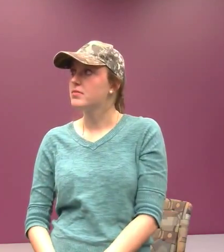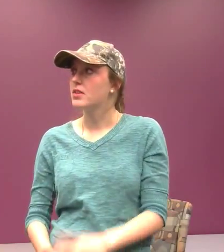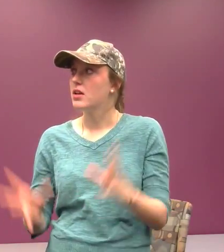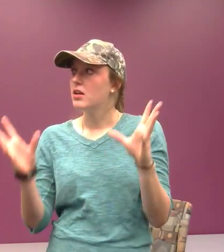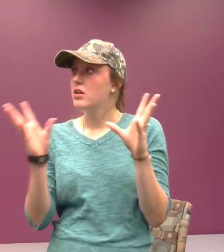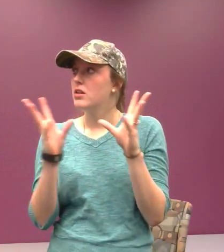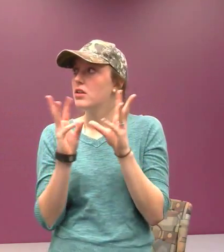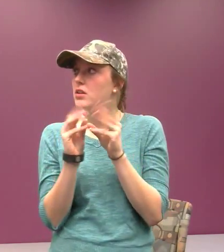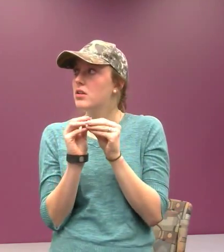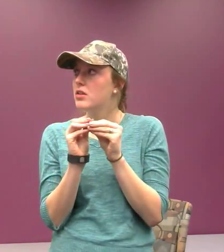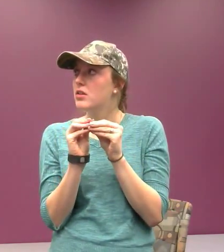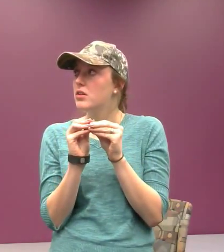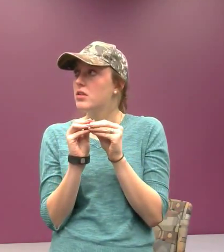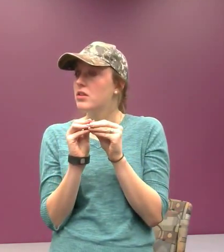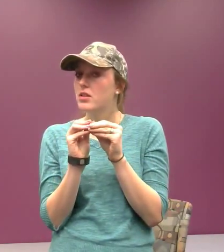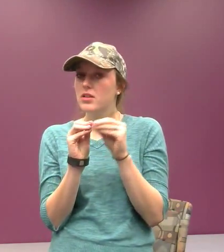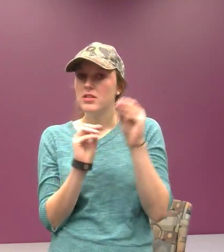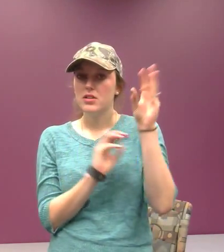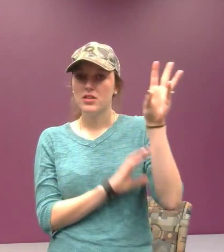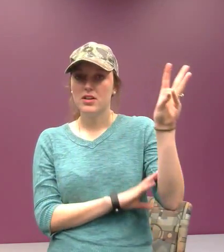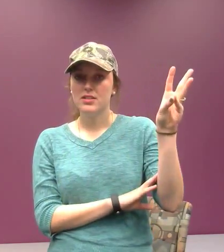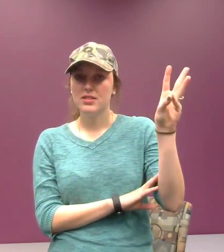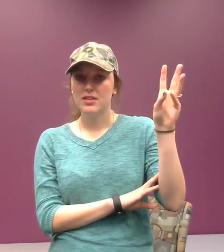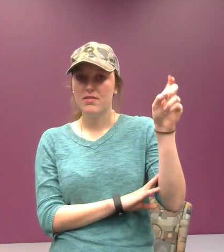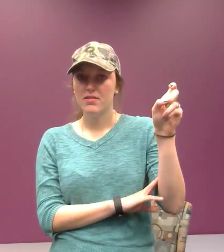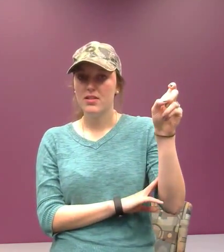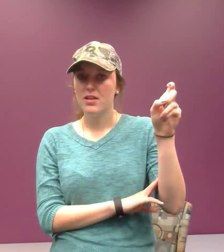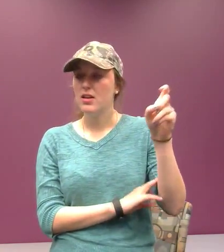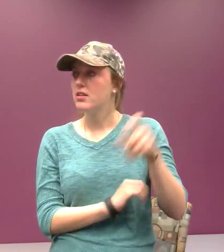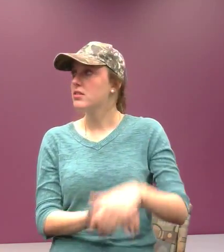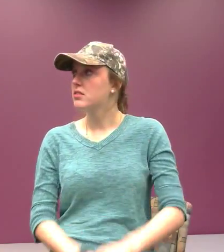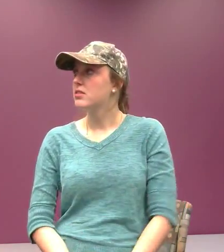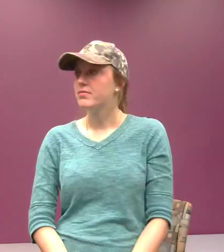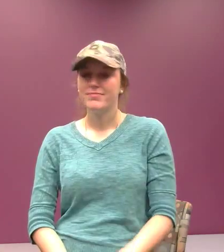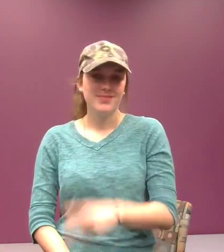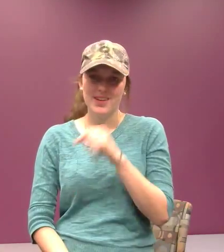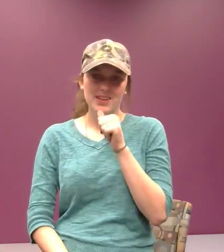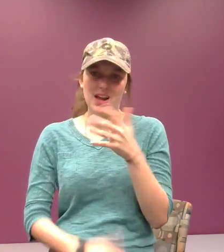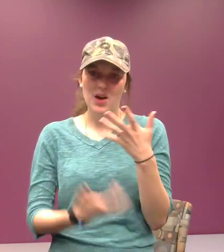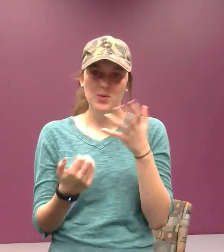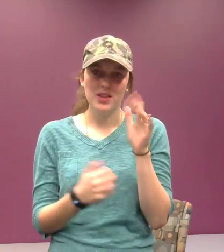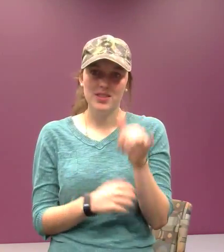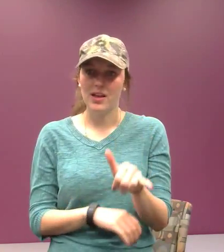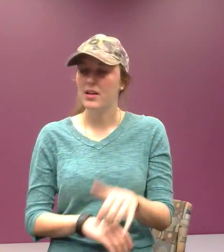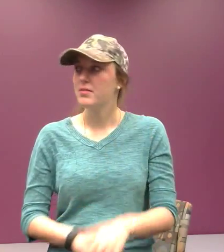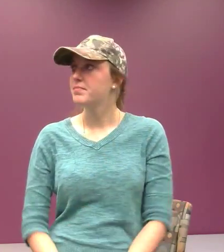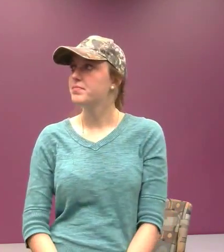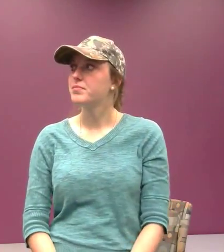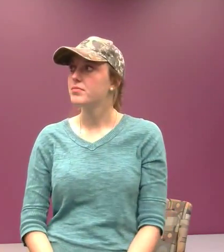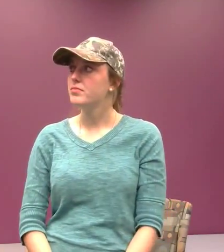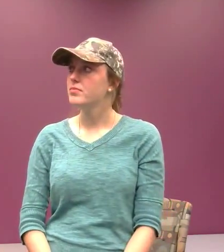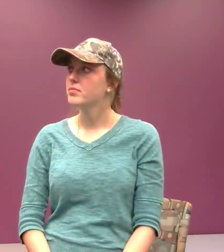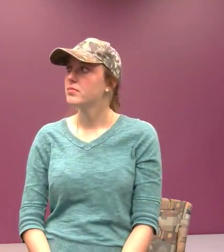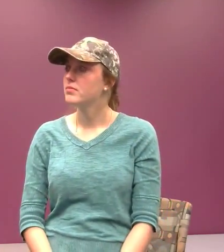that's 7x. And that's not what we want in the middle. We want